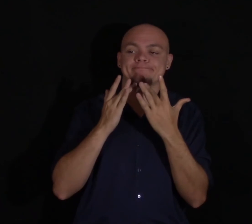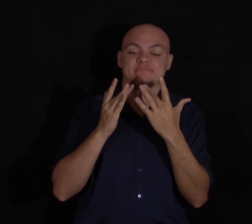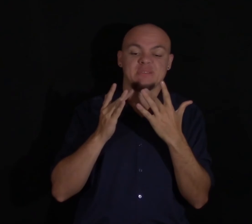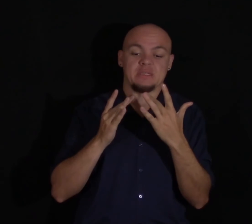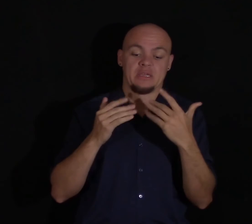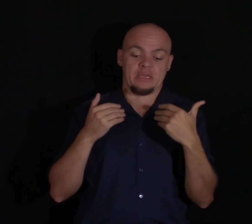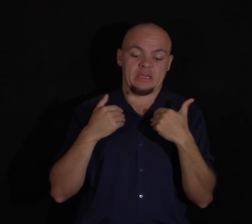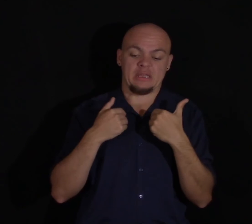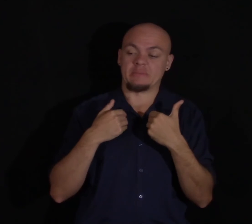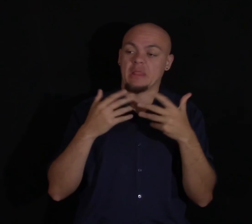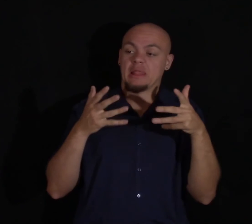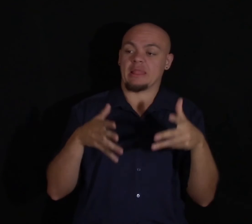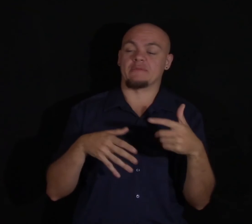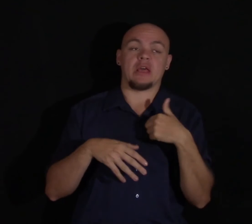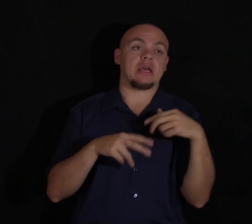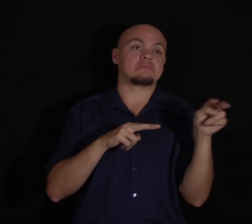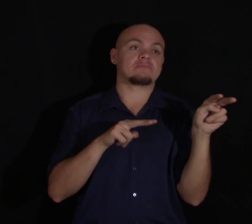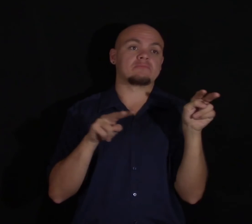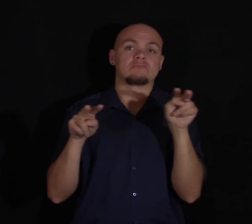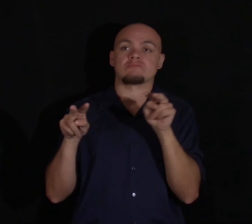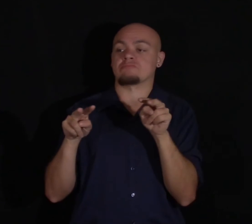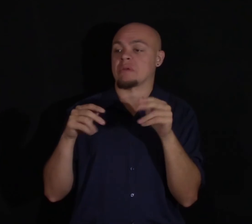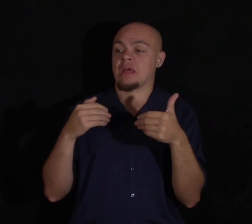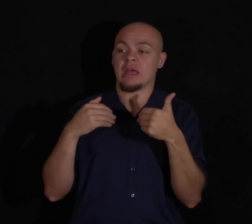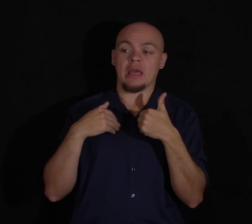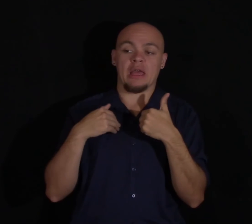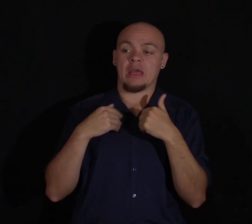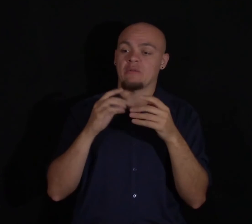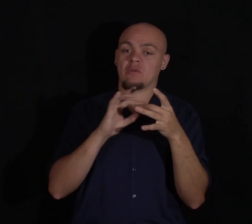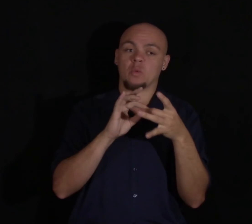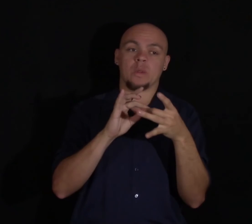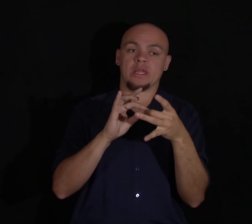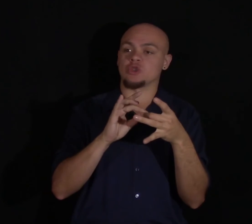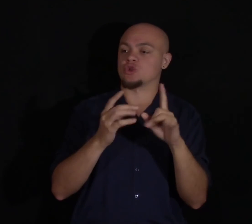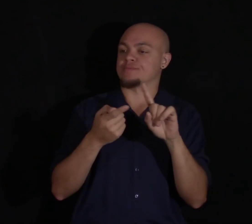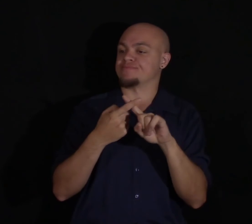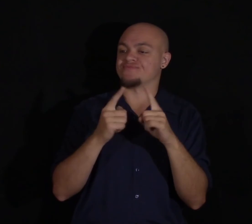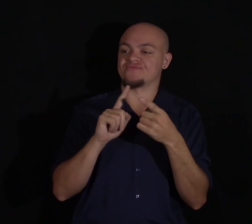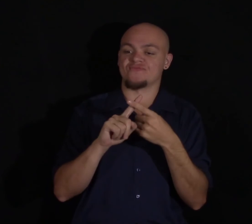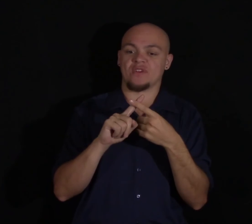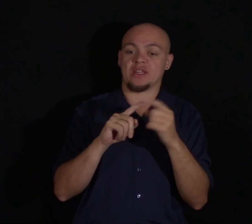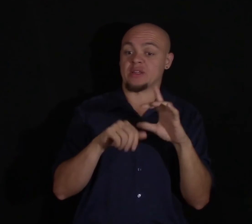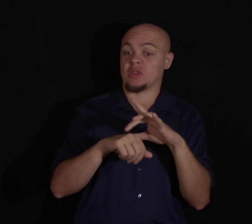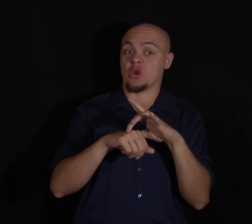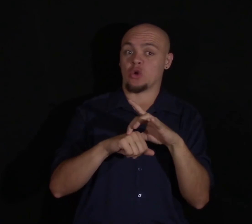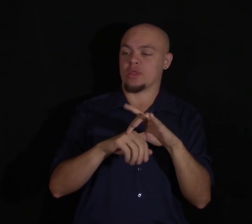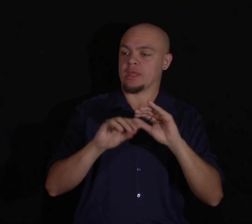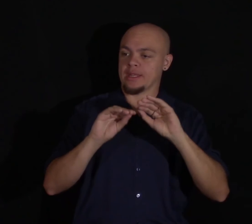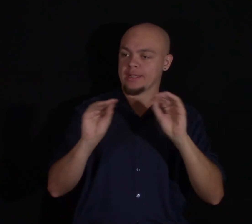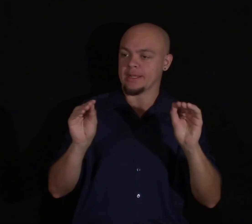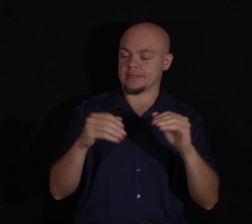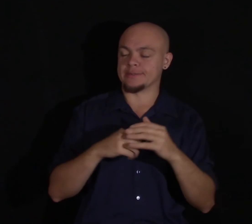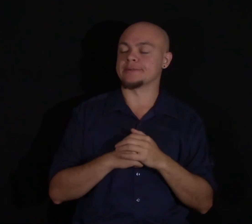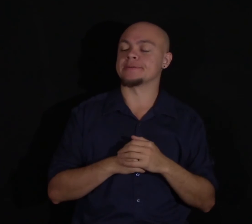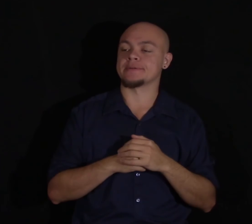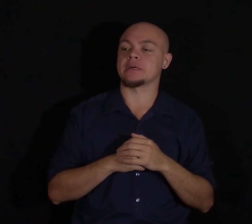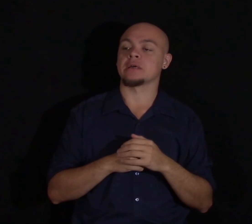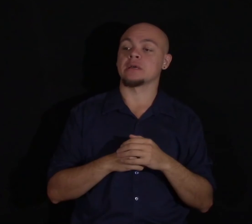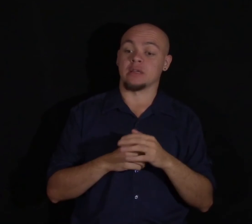I look around, and I have no relation or friend upon the earth. These amiable people to whom I go